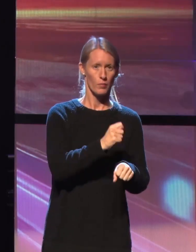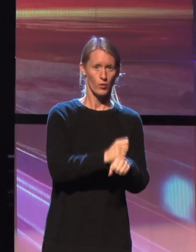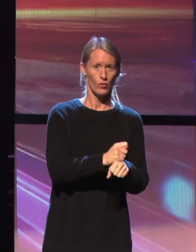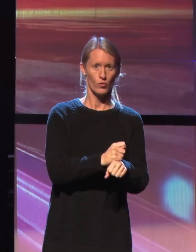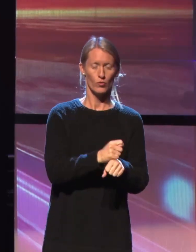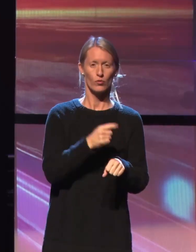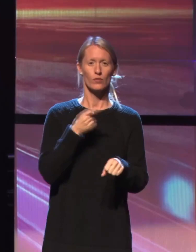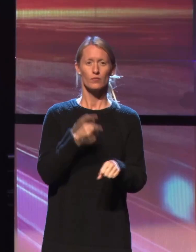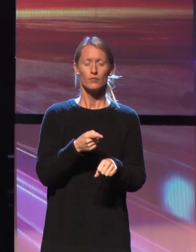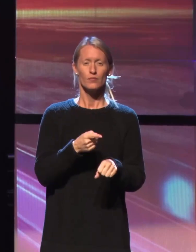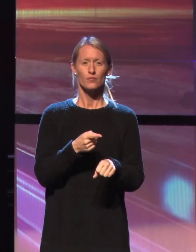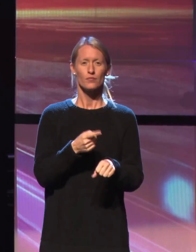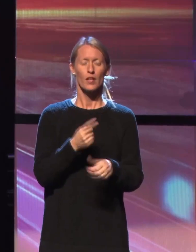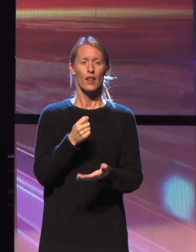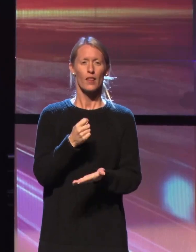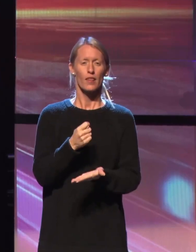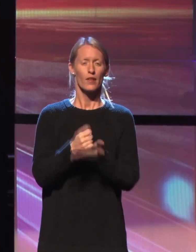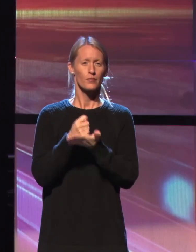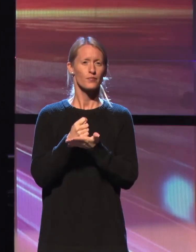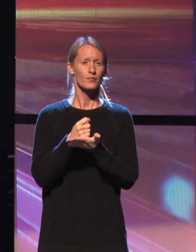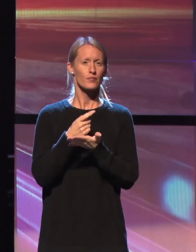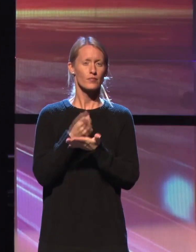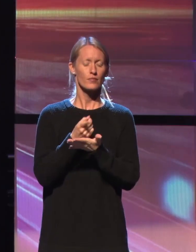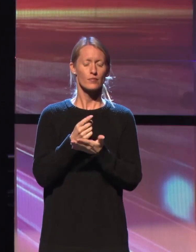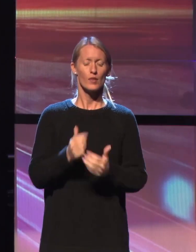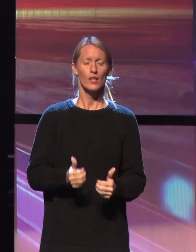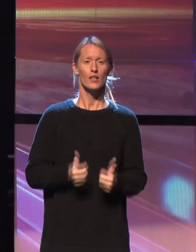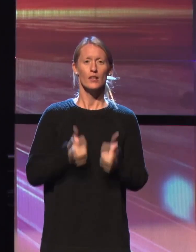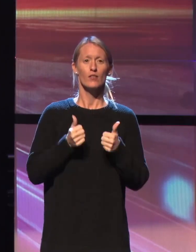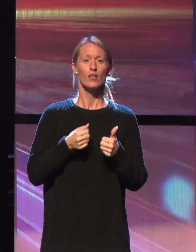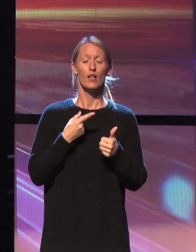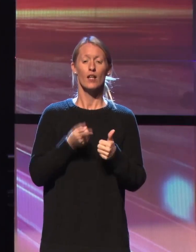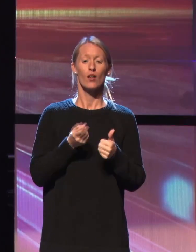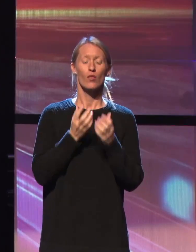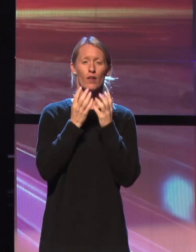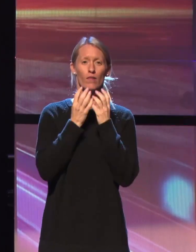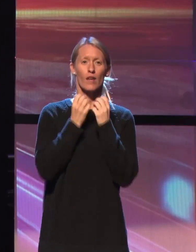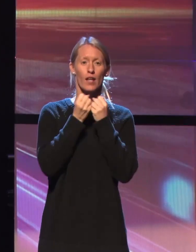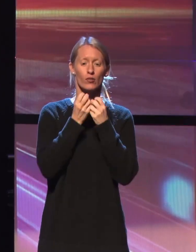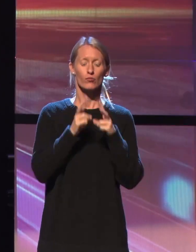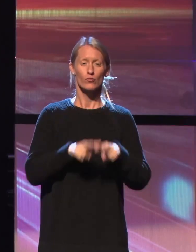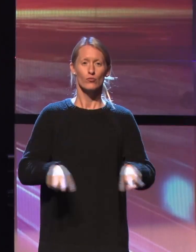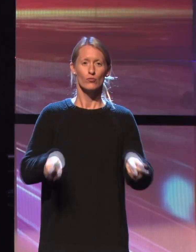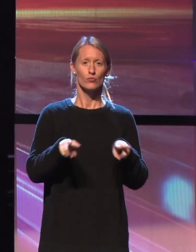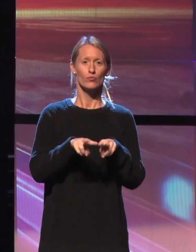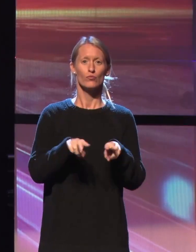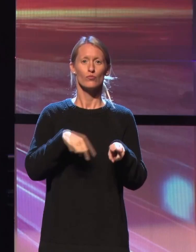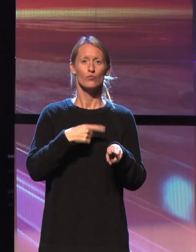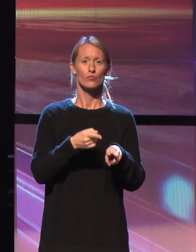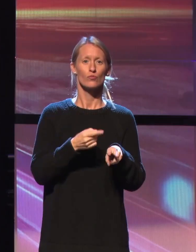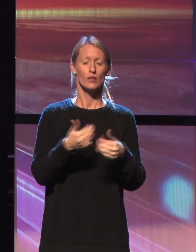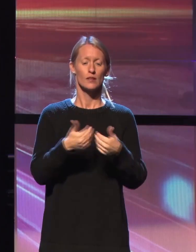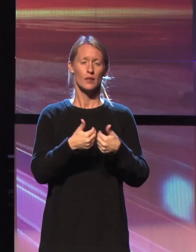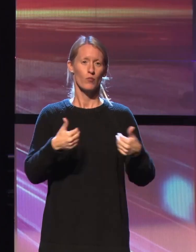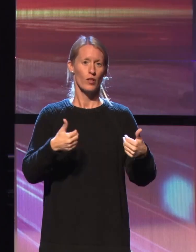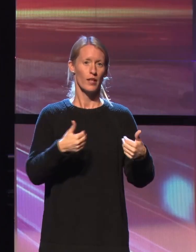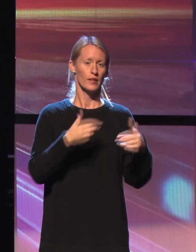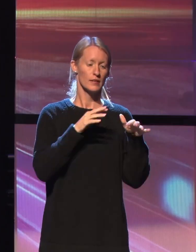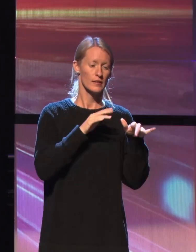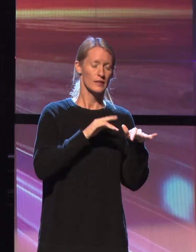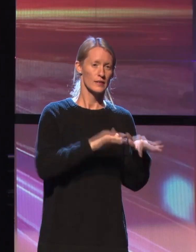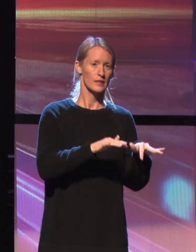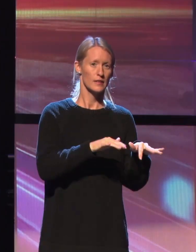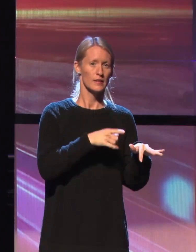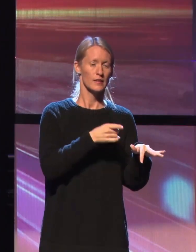Like, purity in the Revelation is living out the values of Team Lamb and separating from Team Dragon. That's the washing of the